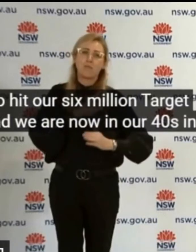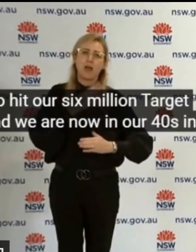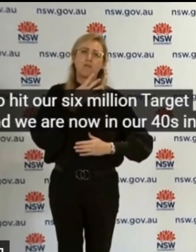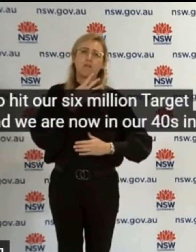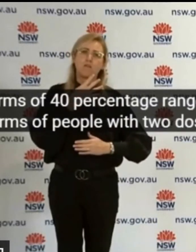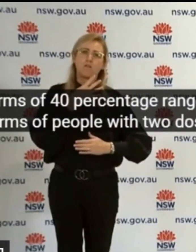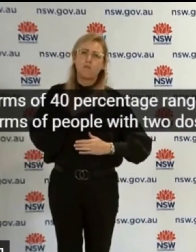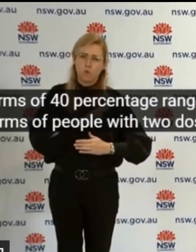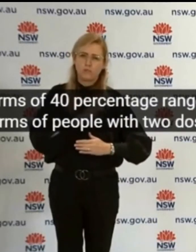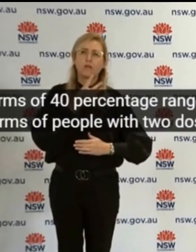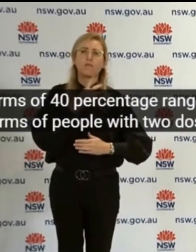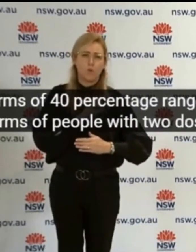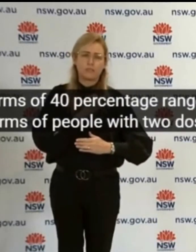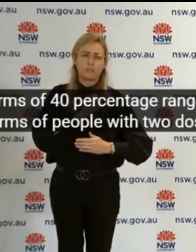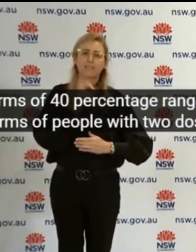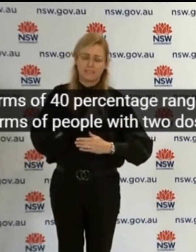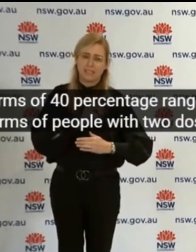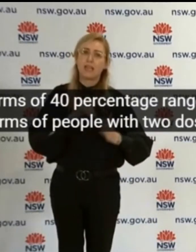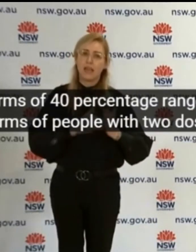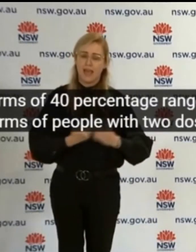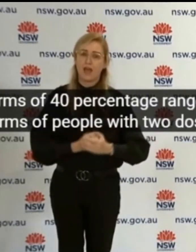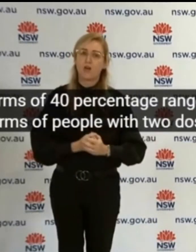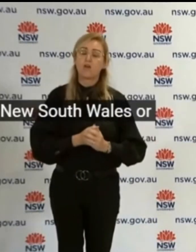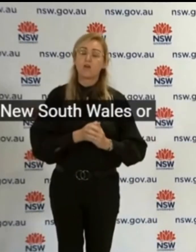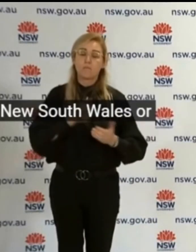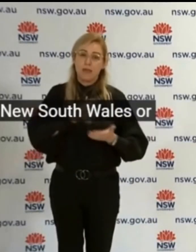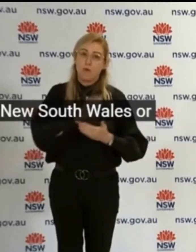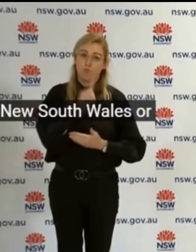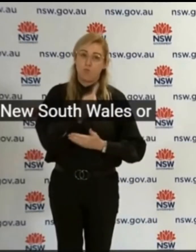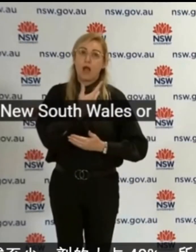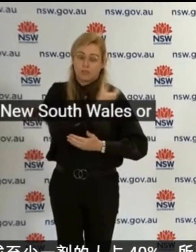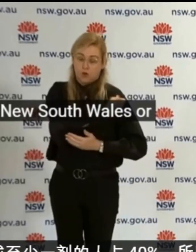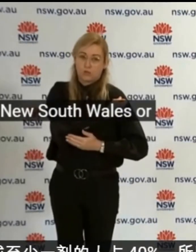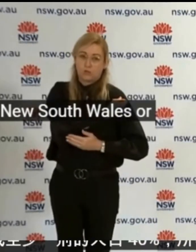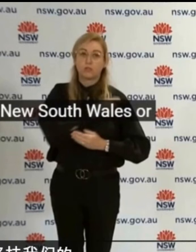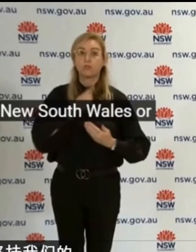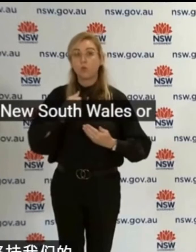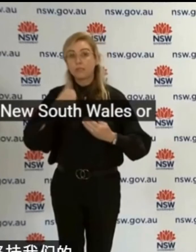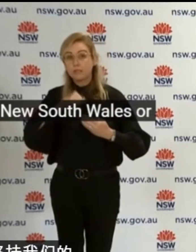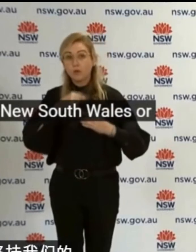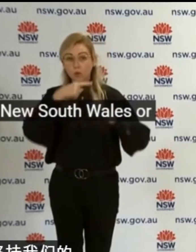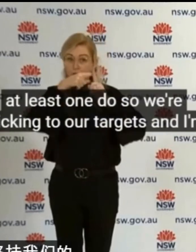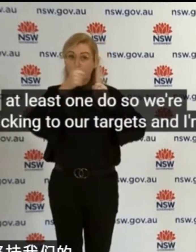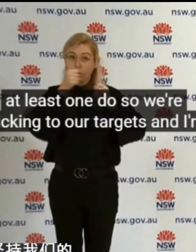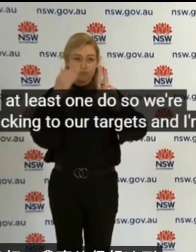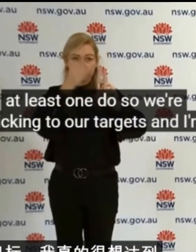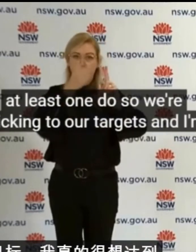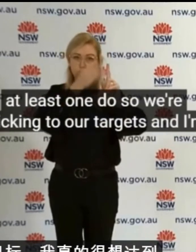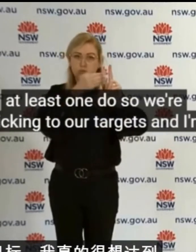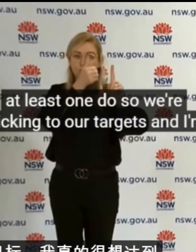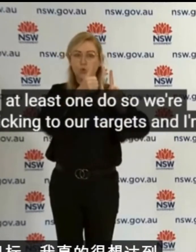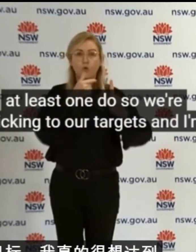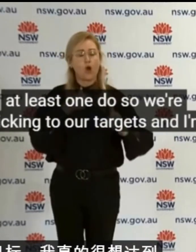with 2 doses in New South Wales, or at least 1 dose. So we're sticking to our targets, and I'm really keen to get to 6